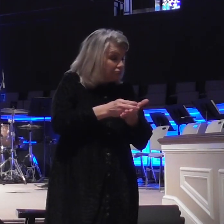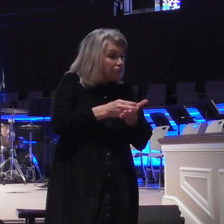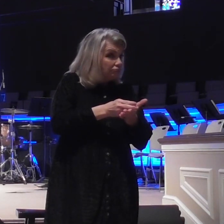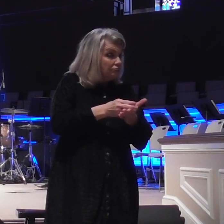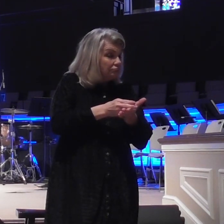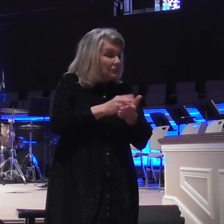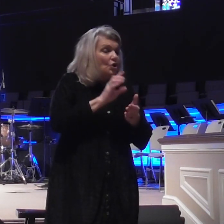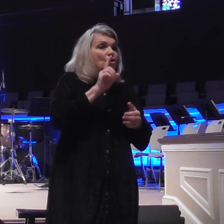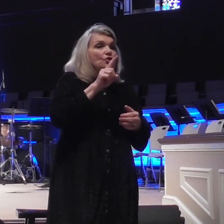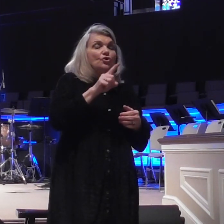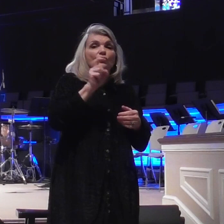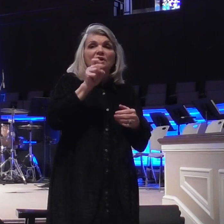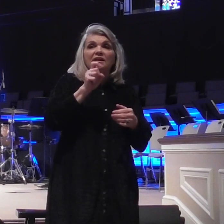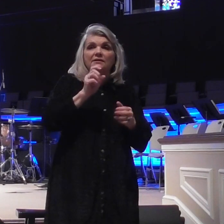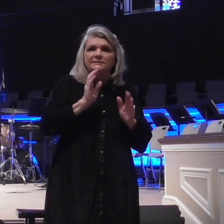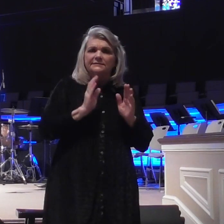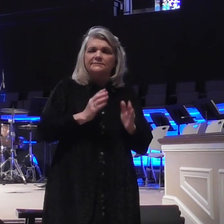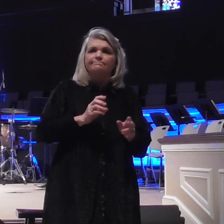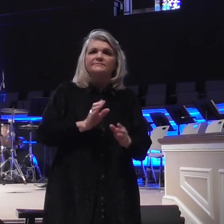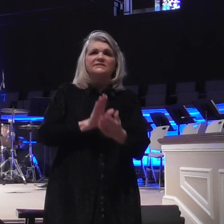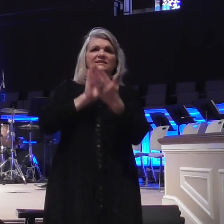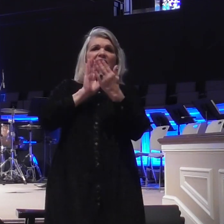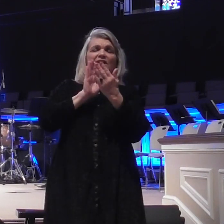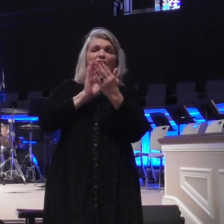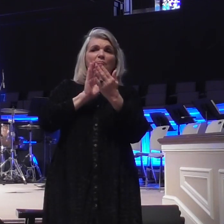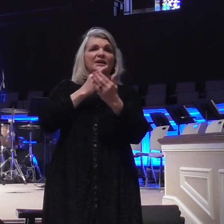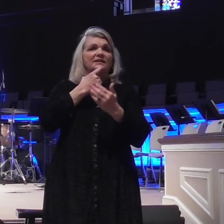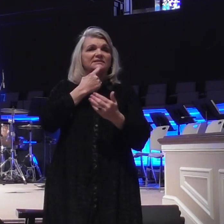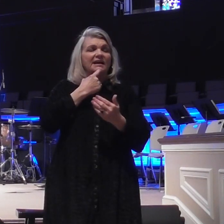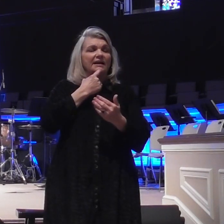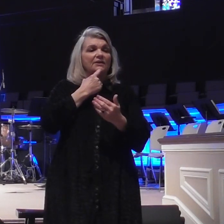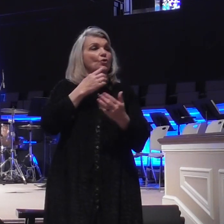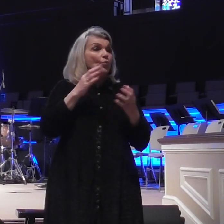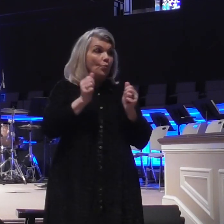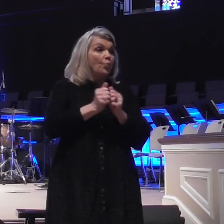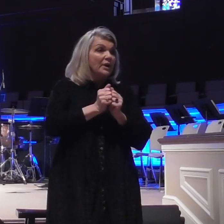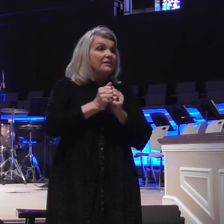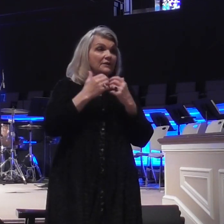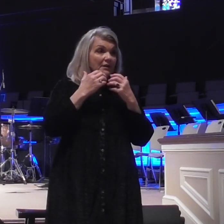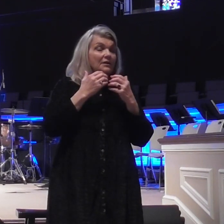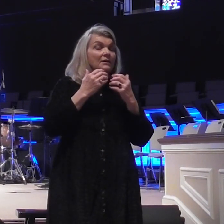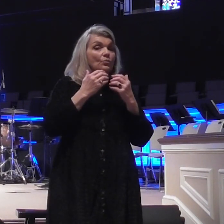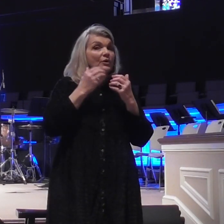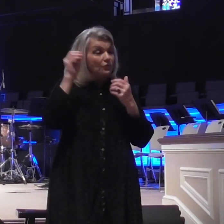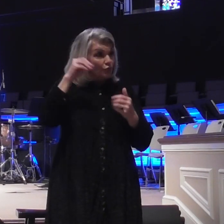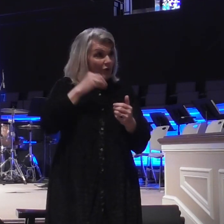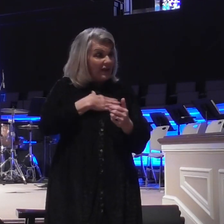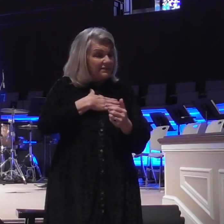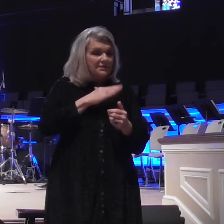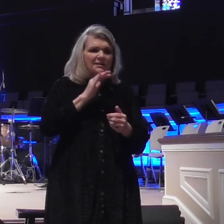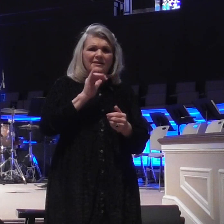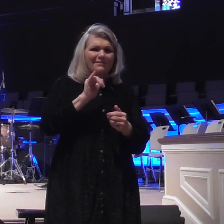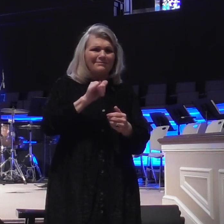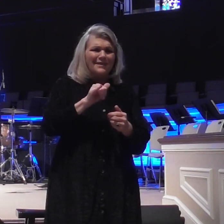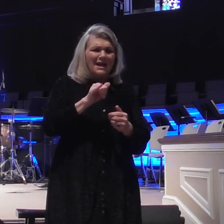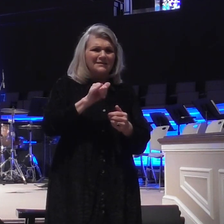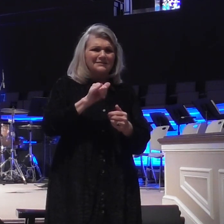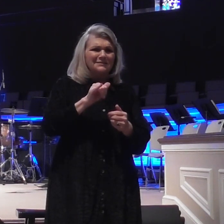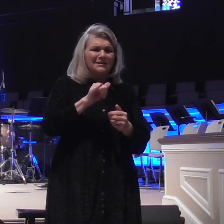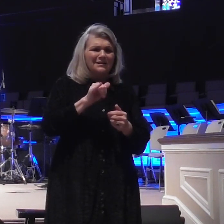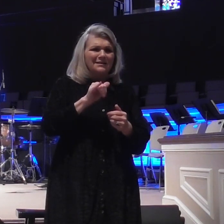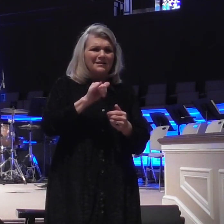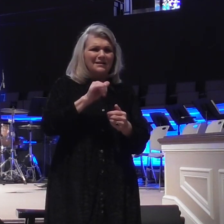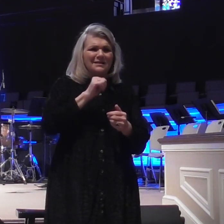able to stand and say and have the courage, when it's appropriate, with gentleness and respect, to say that's actually gender ideology based on